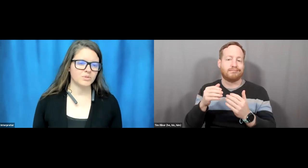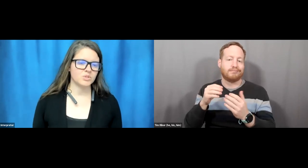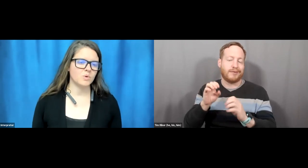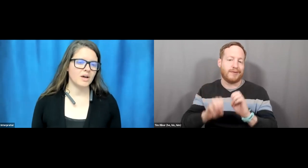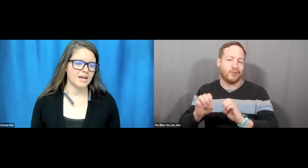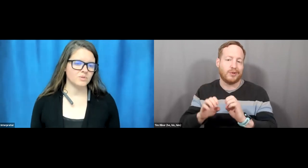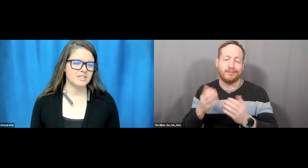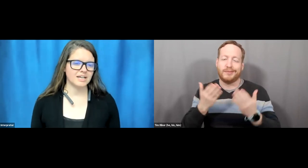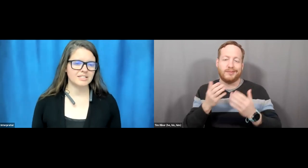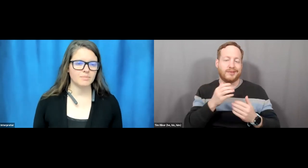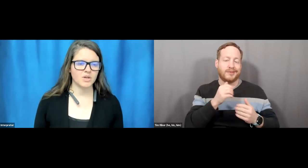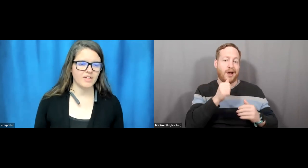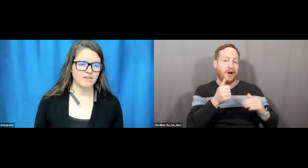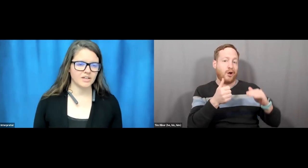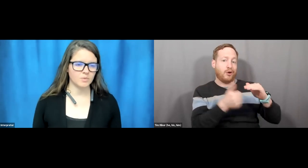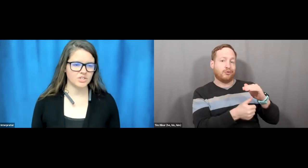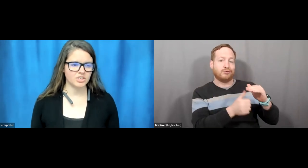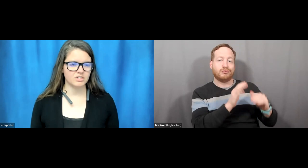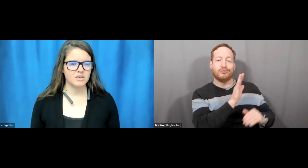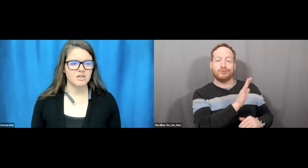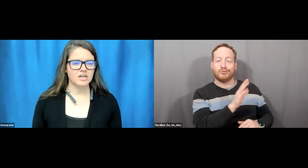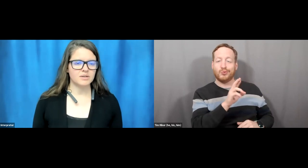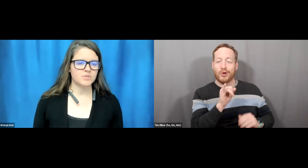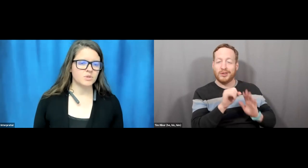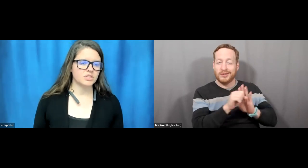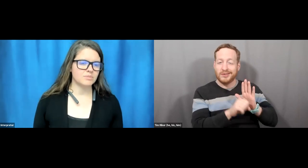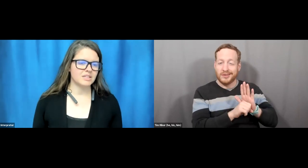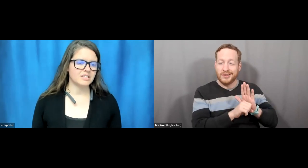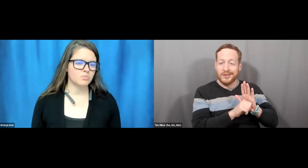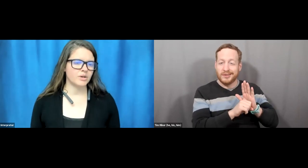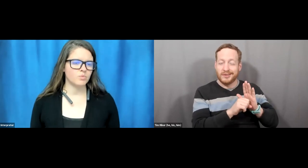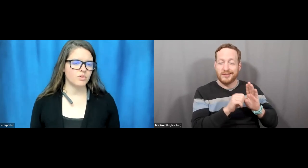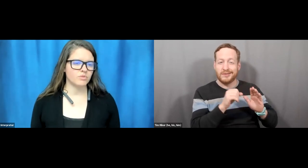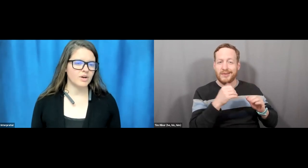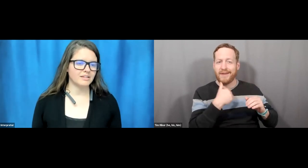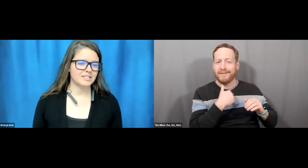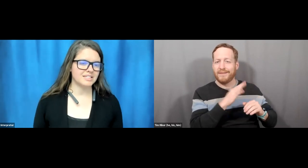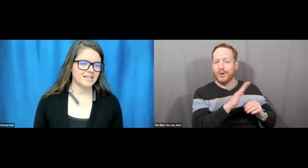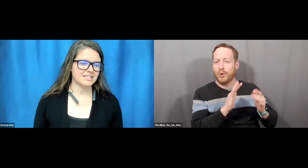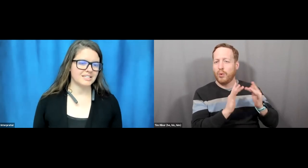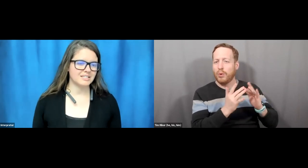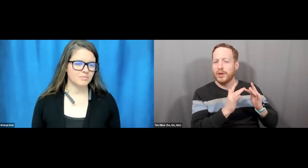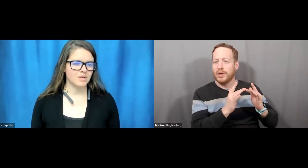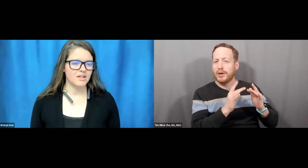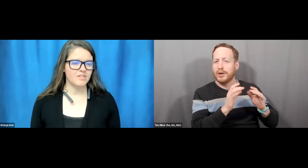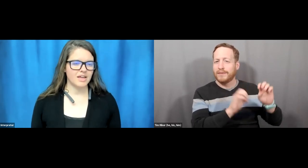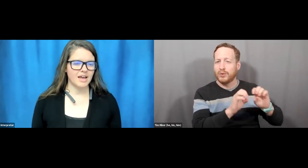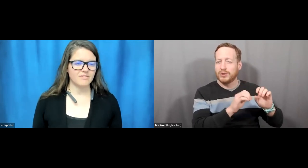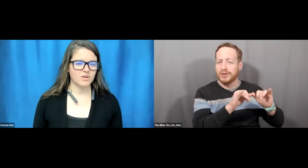to announce next steps on that evaluation. So it seems at this point, the Rhode Island state system, they have their